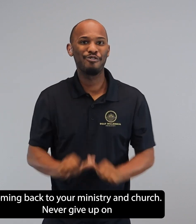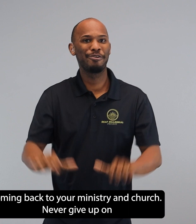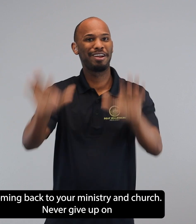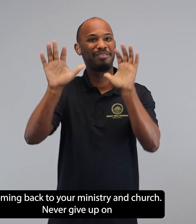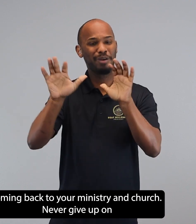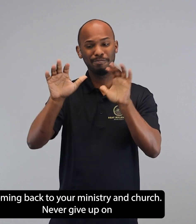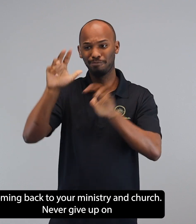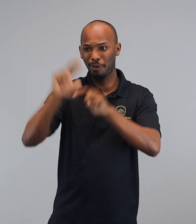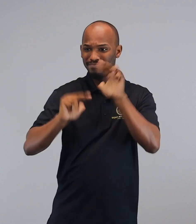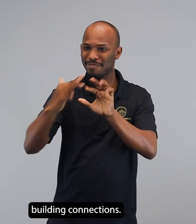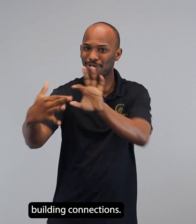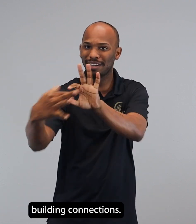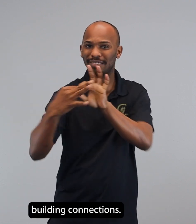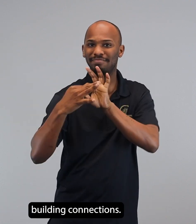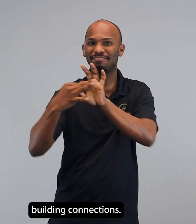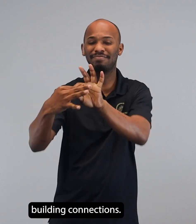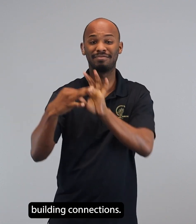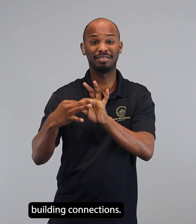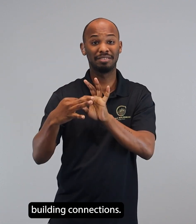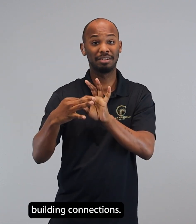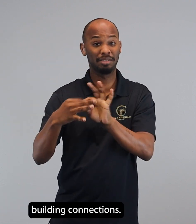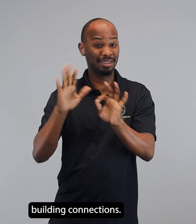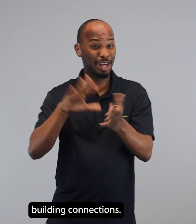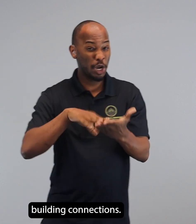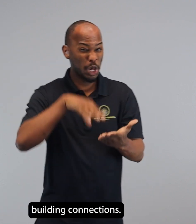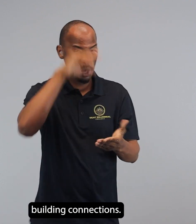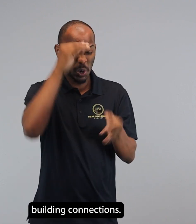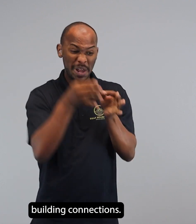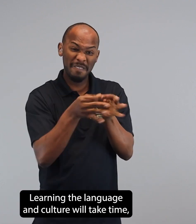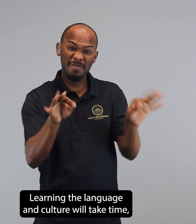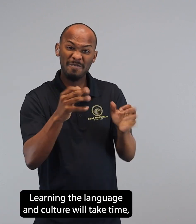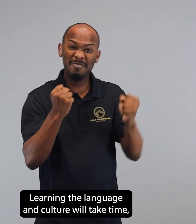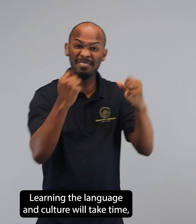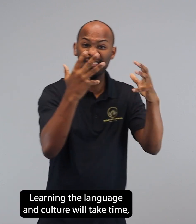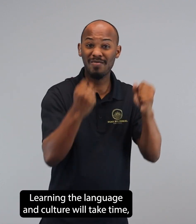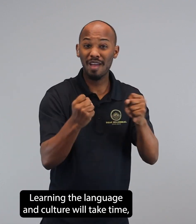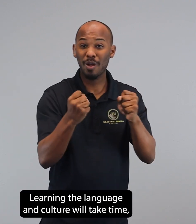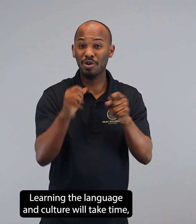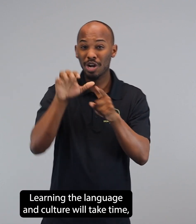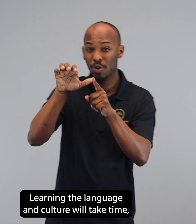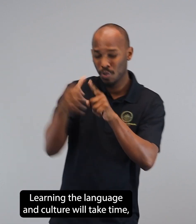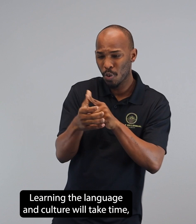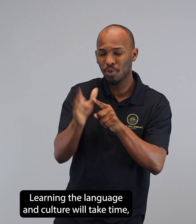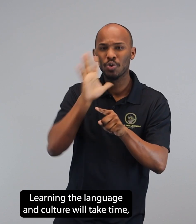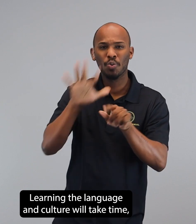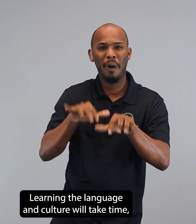Never give up on building connection. Learning the language and culture will take time,